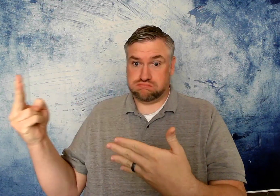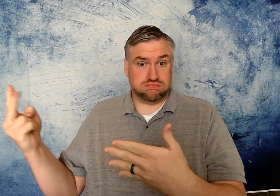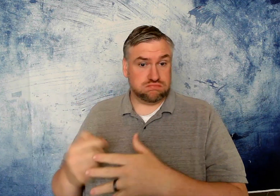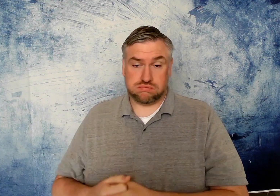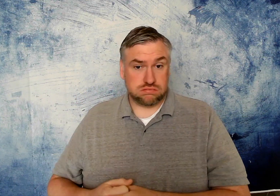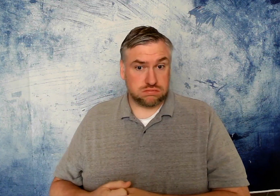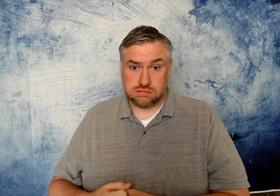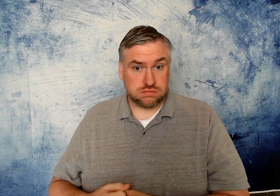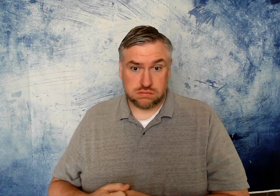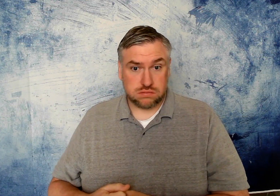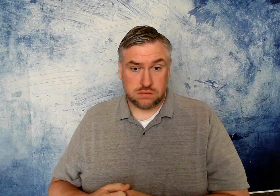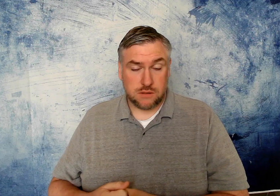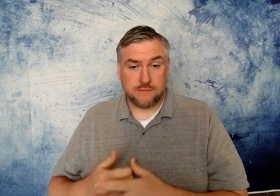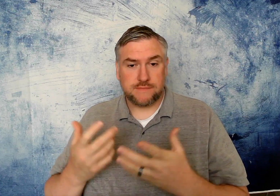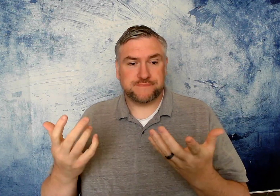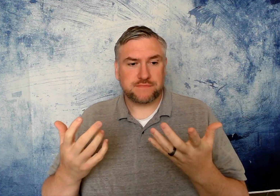numbers, they just become gibberish.